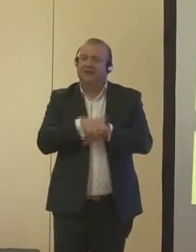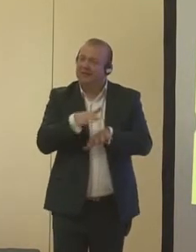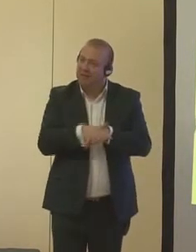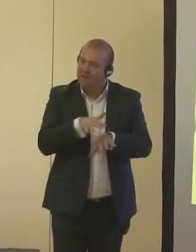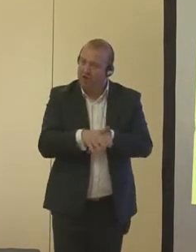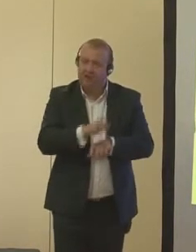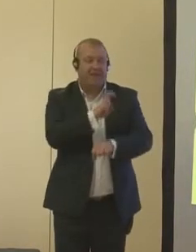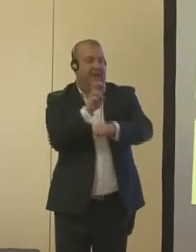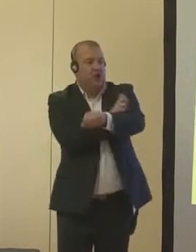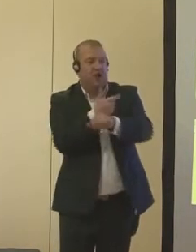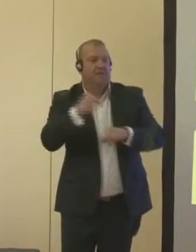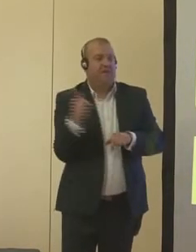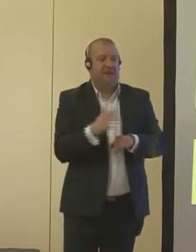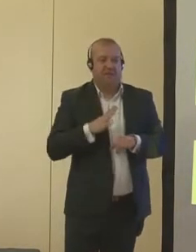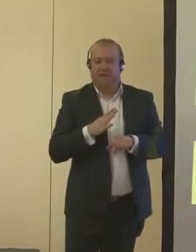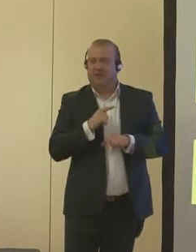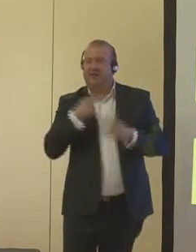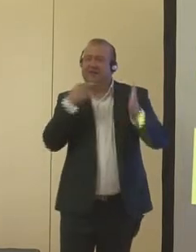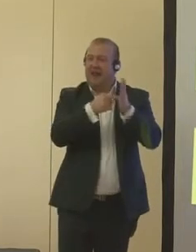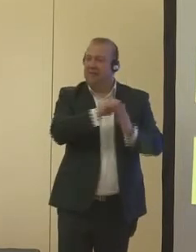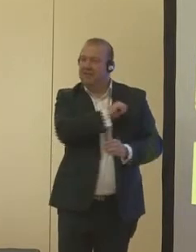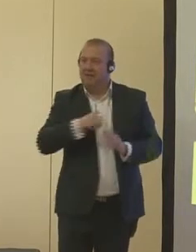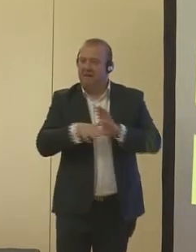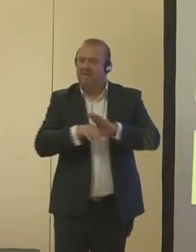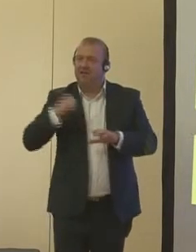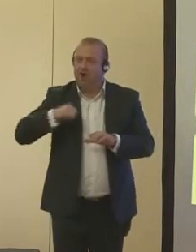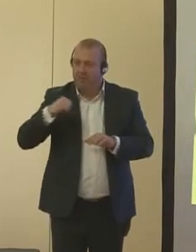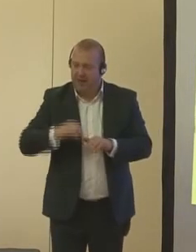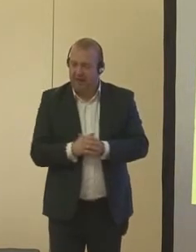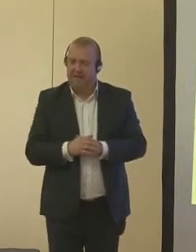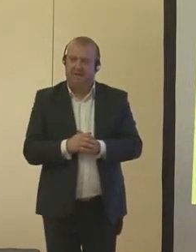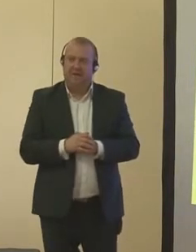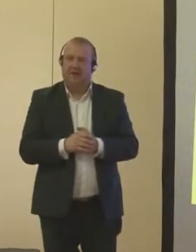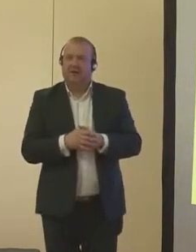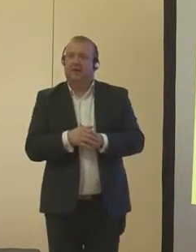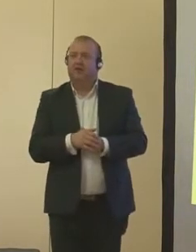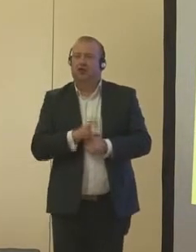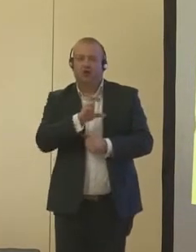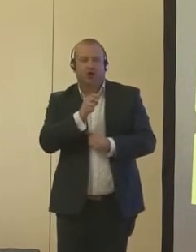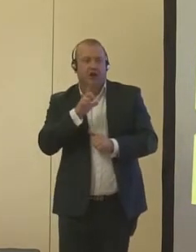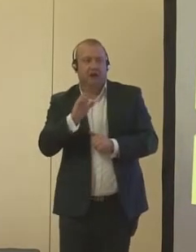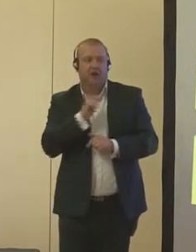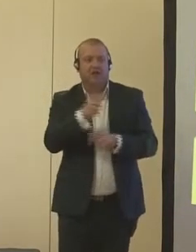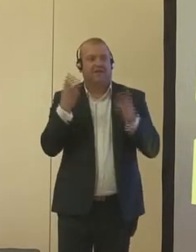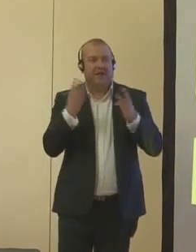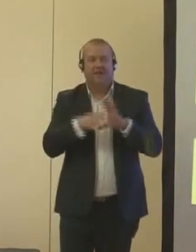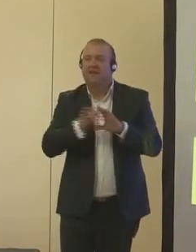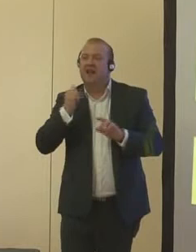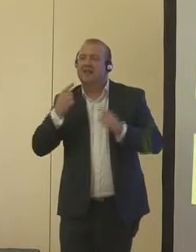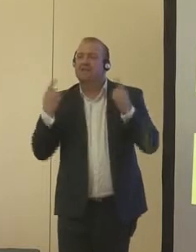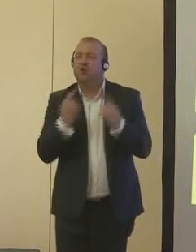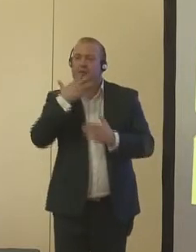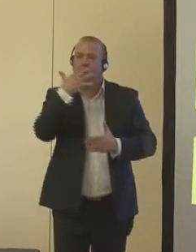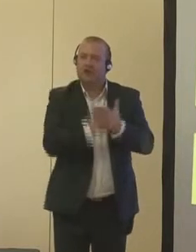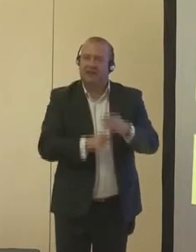itself. So we've also heard this today. It's about how do we use technology. It's not enough to just have it, but how